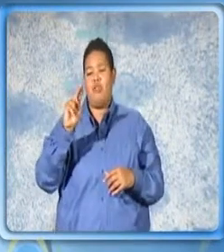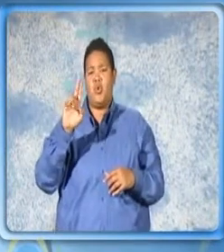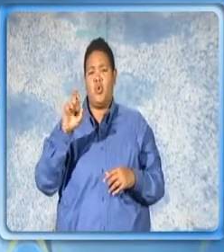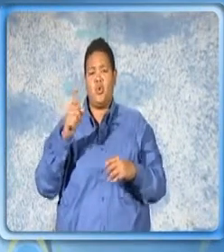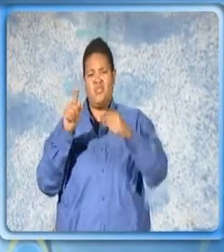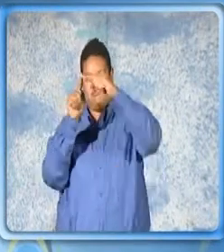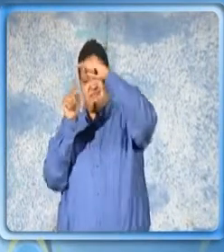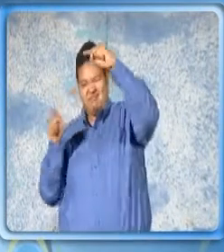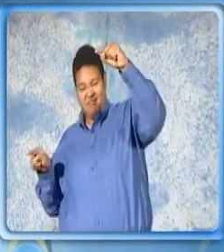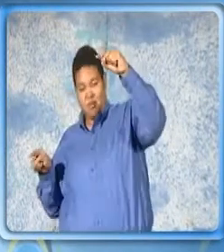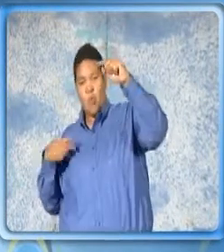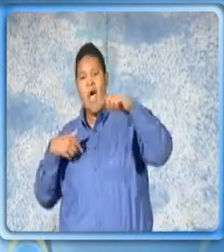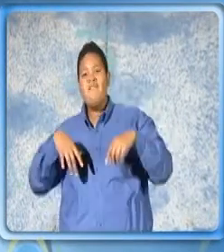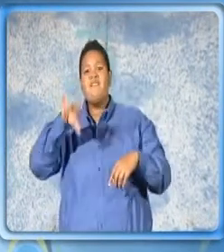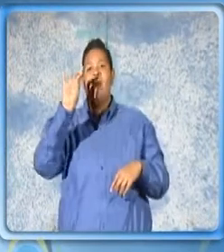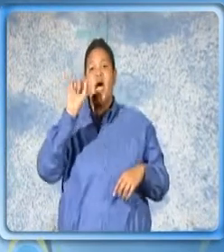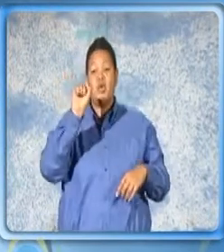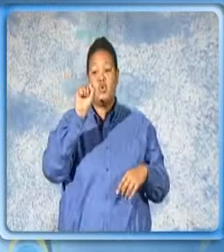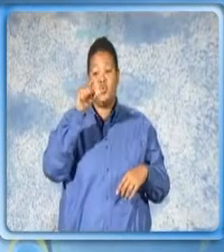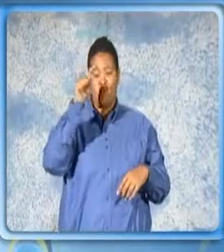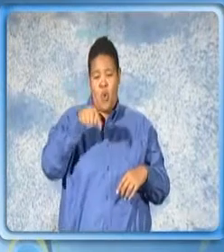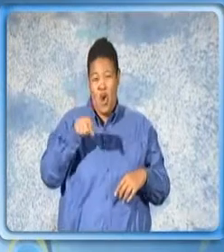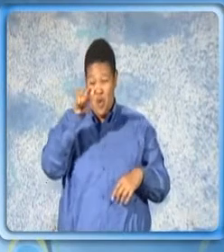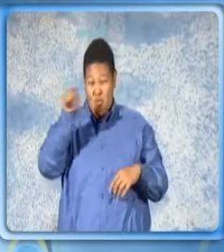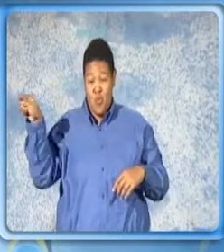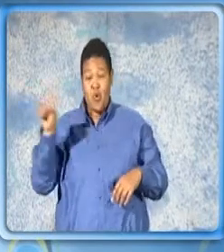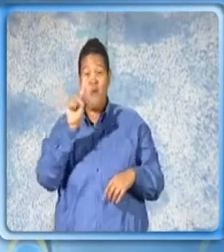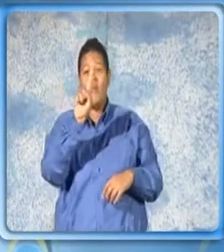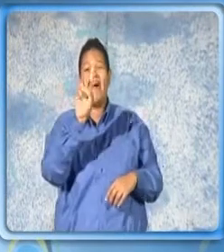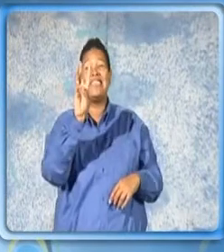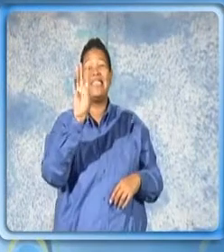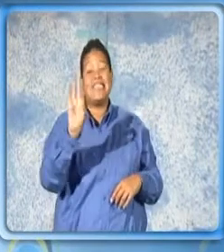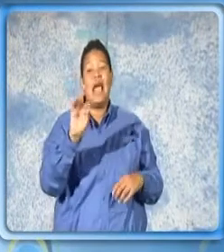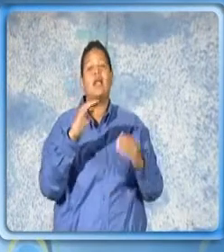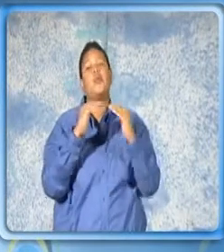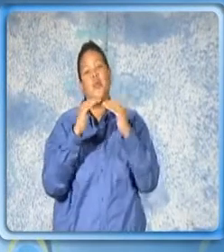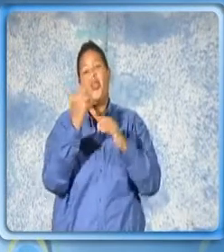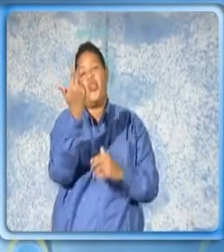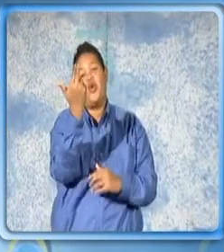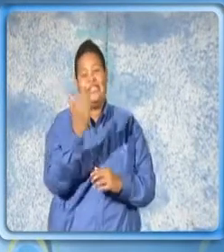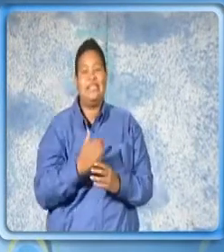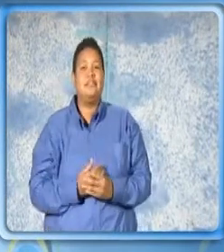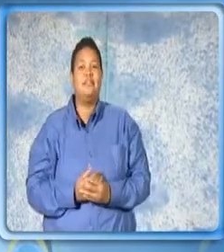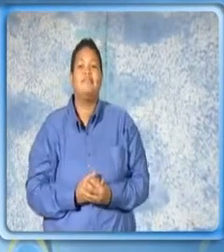we have to find the square root of 169, which is 13.